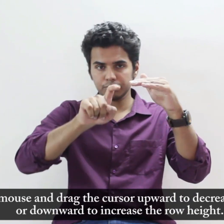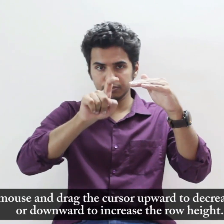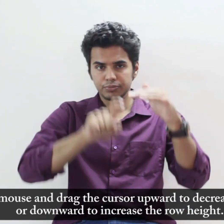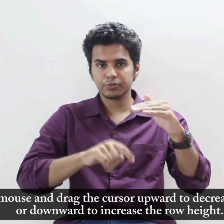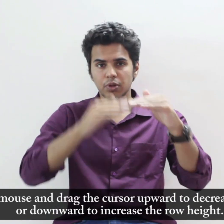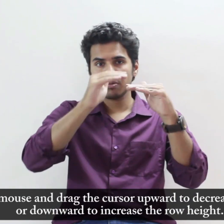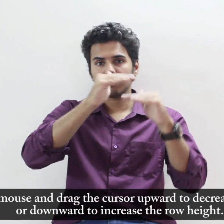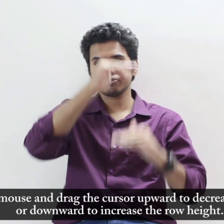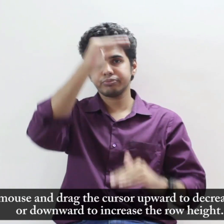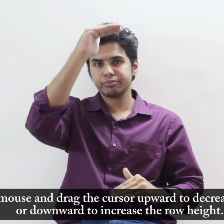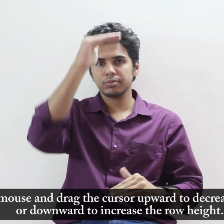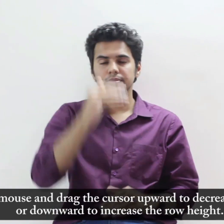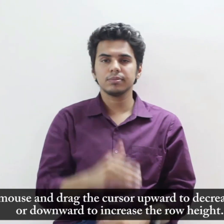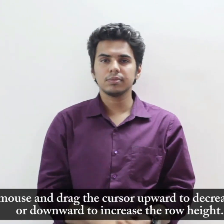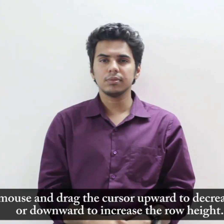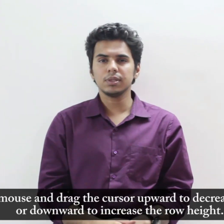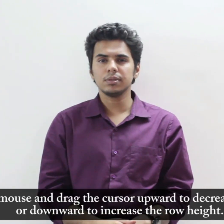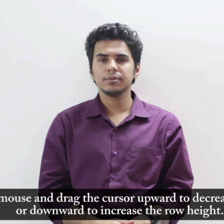or downward to increase the row height.